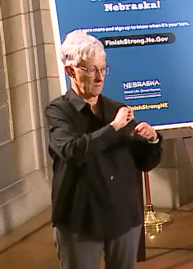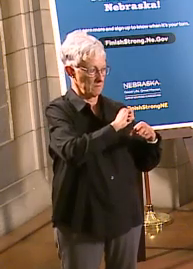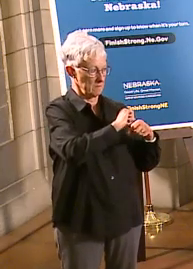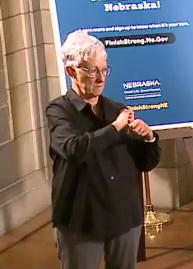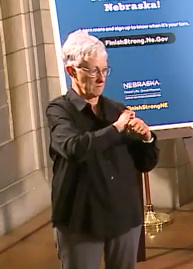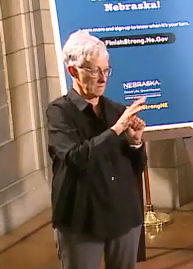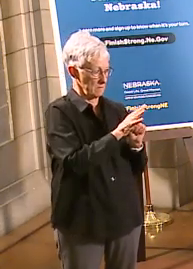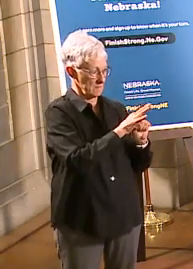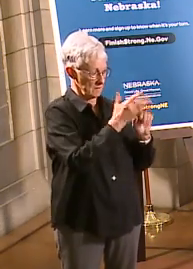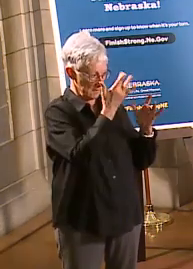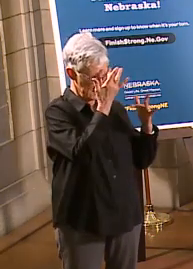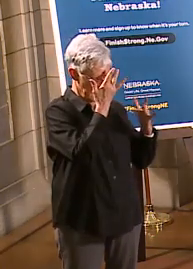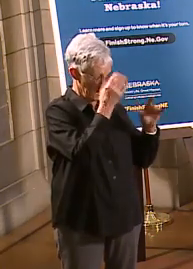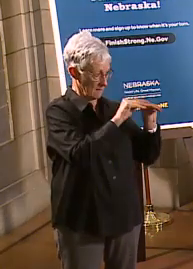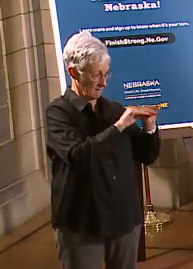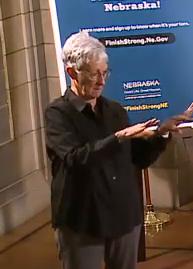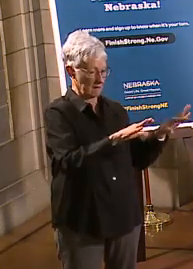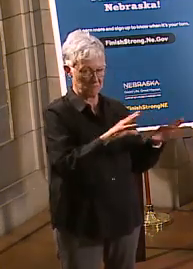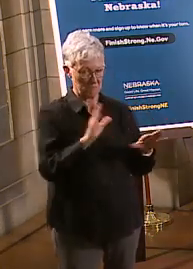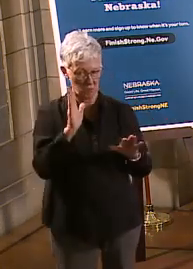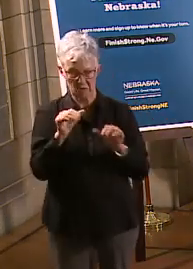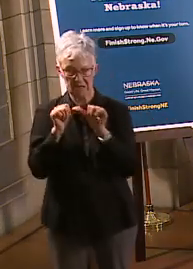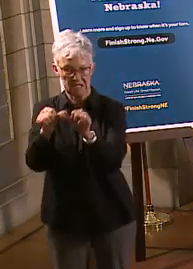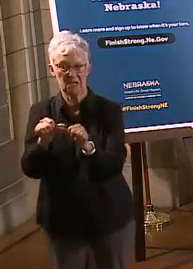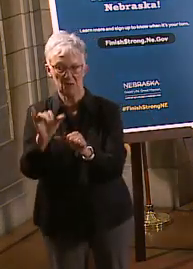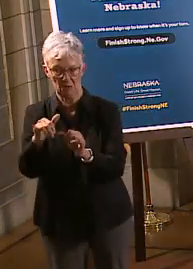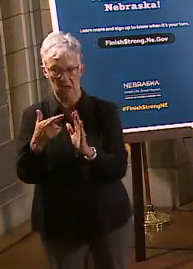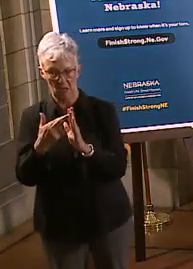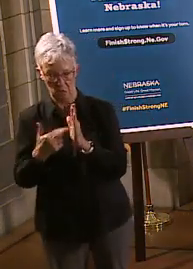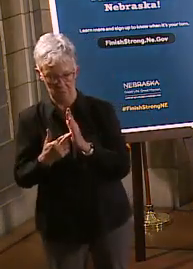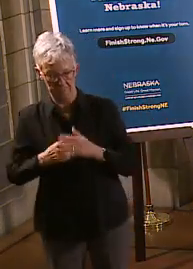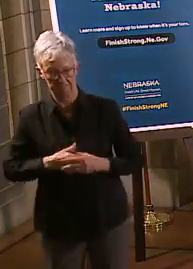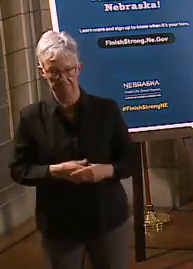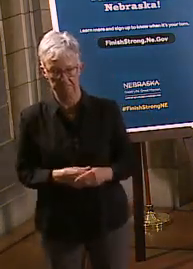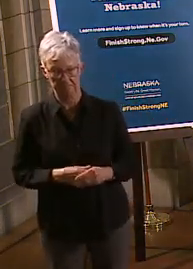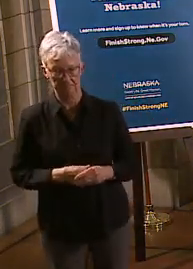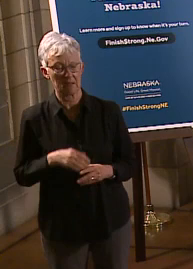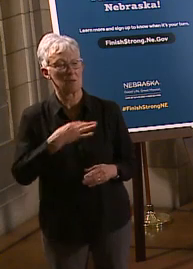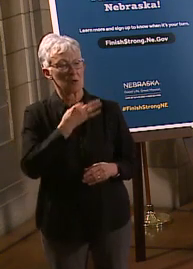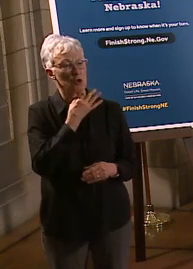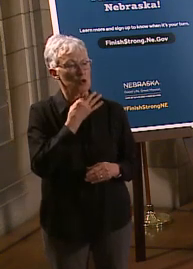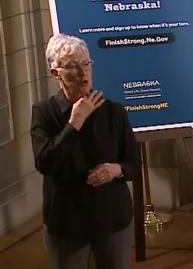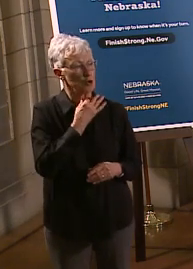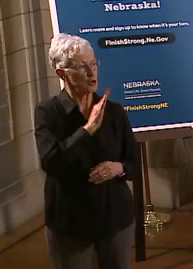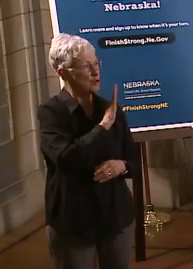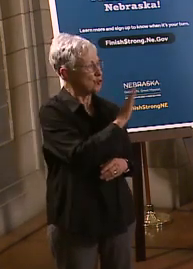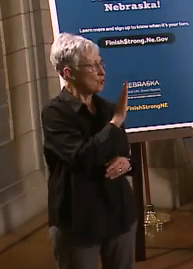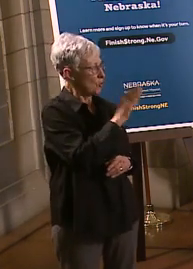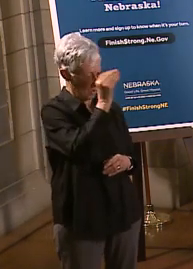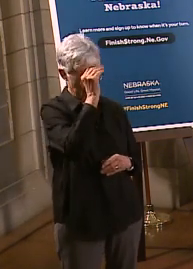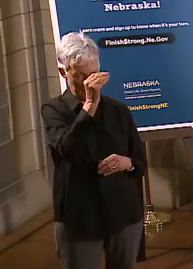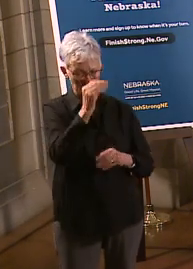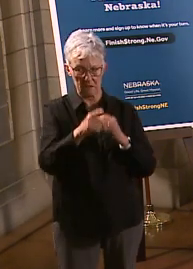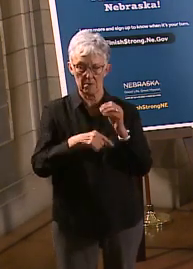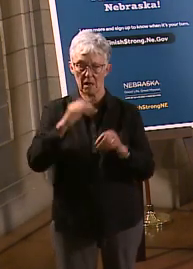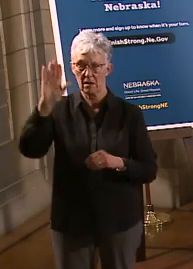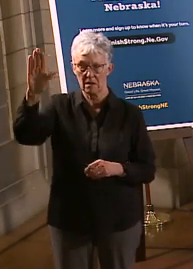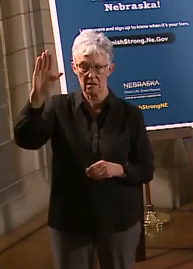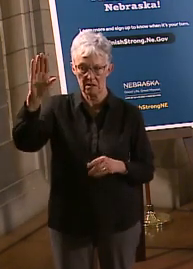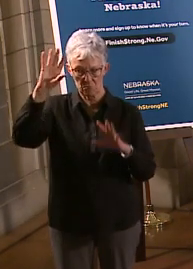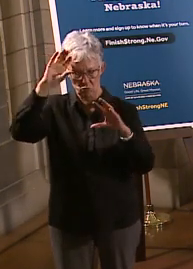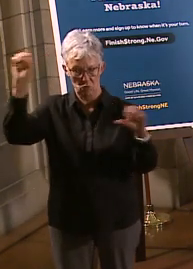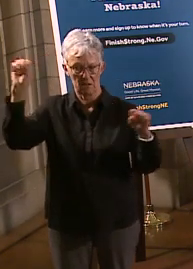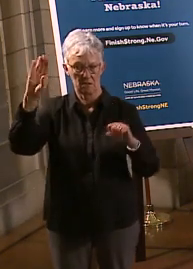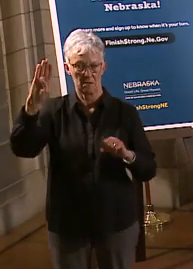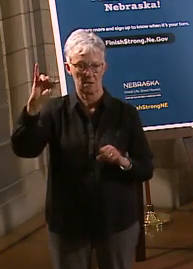Christian Wagner, NTV. I'm curious what Governor Ricketts' take on the Biden executive order regarding the 30/30 plan is,